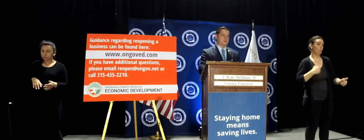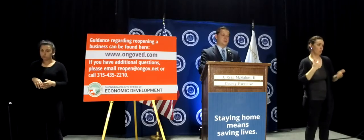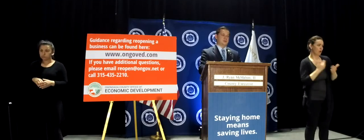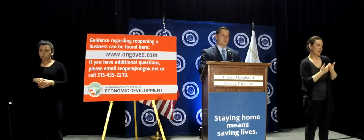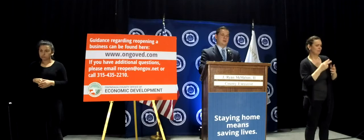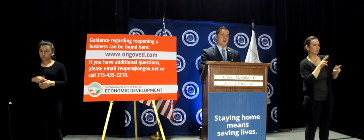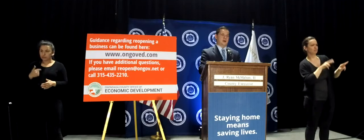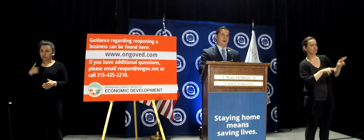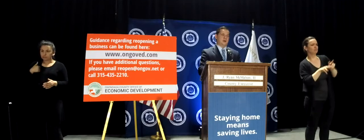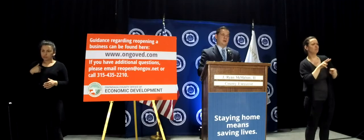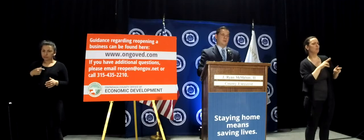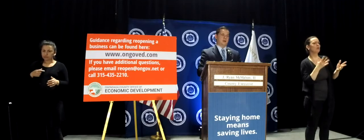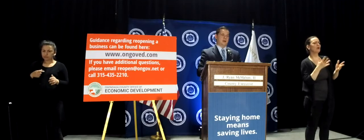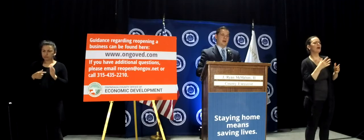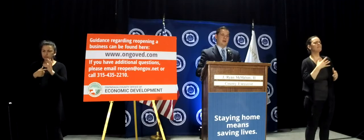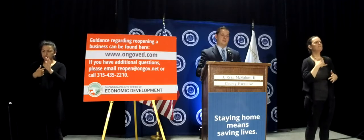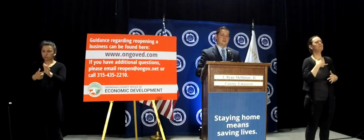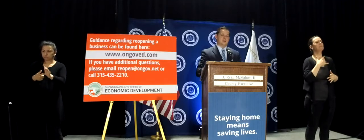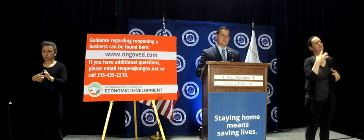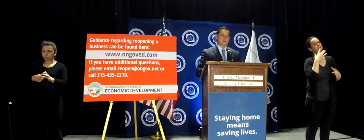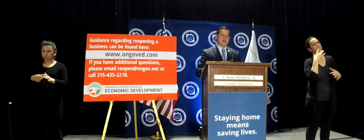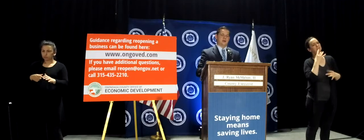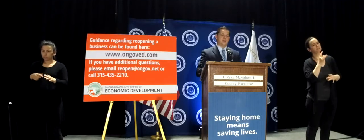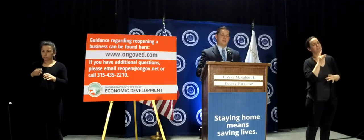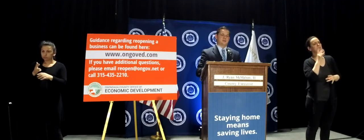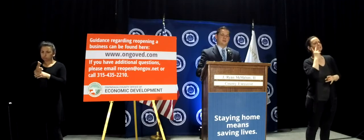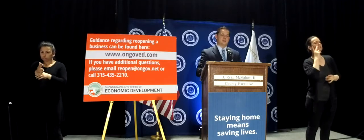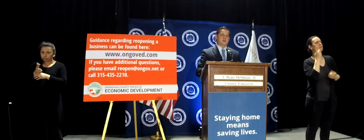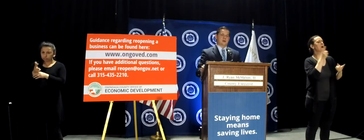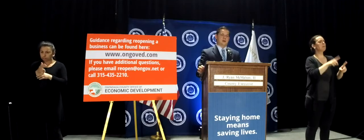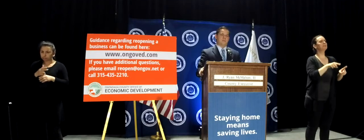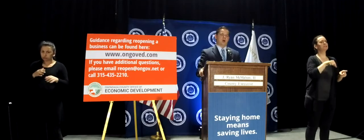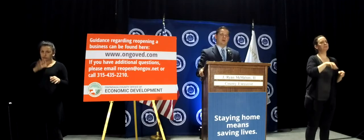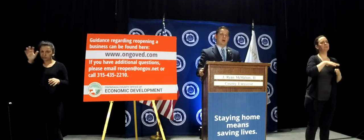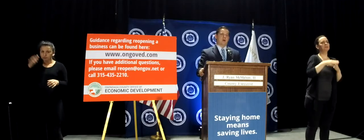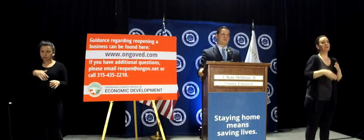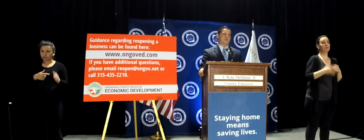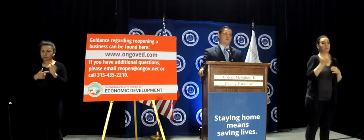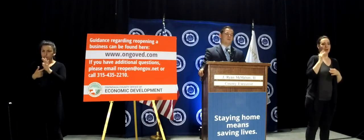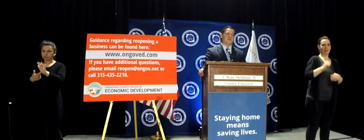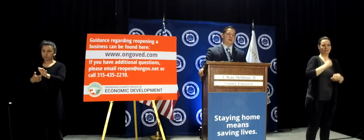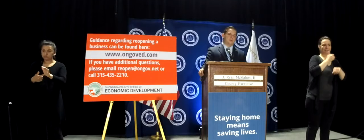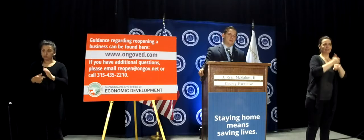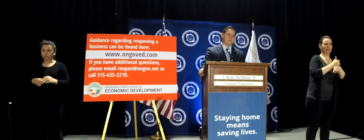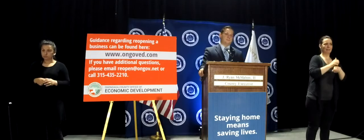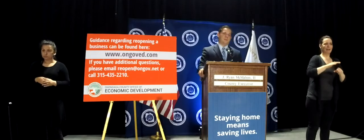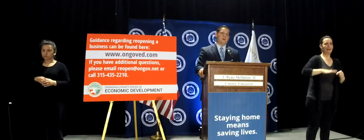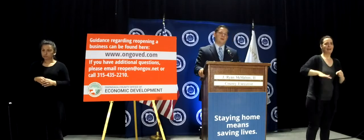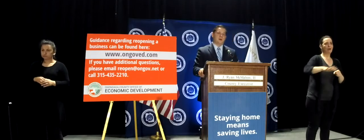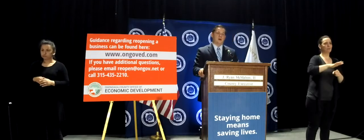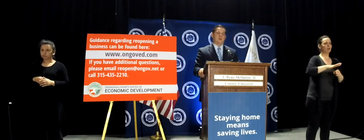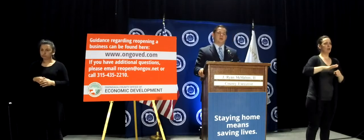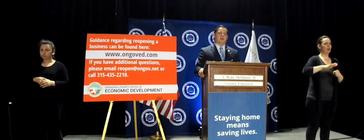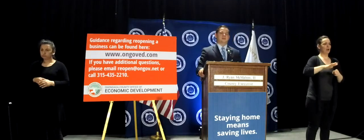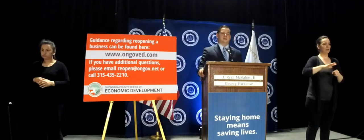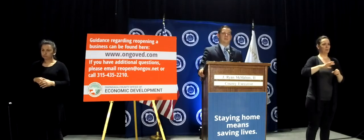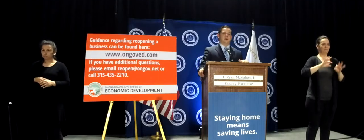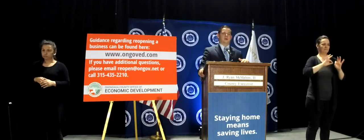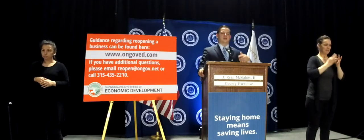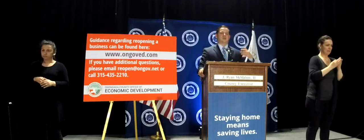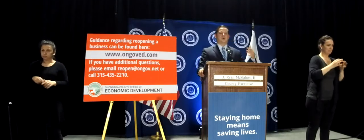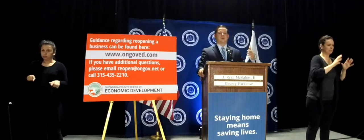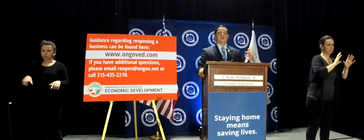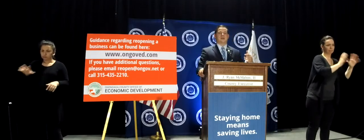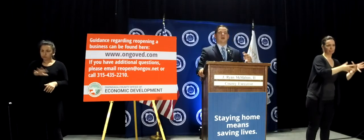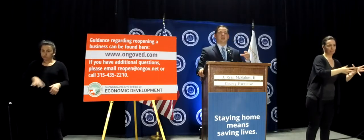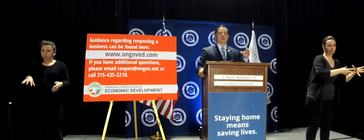be interesting. We're gonna have essentially areas marked off for families. One of the nice things about